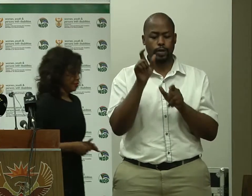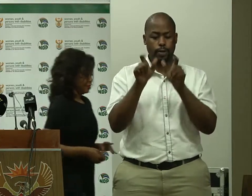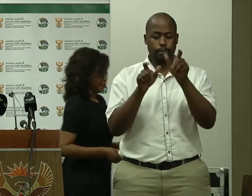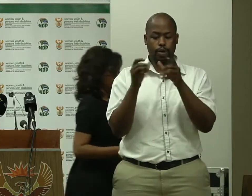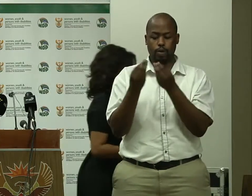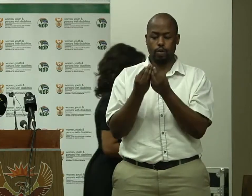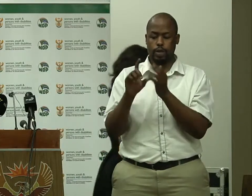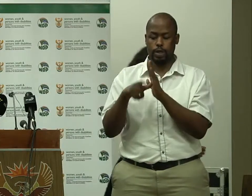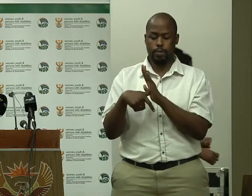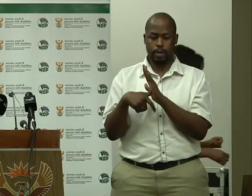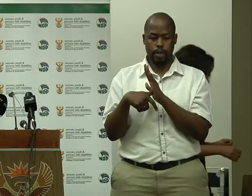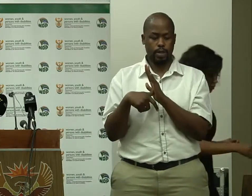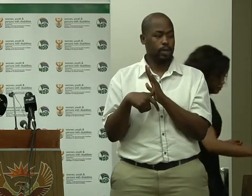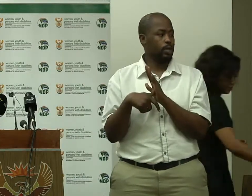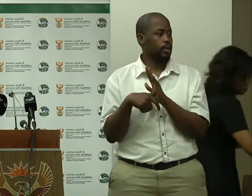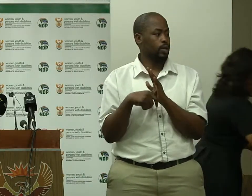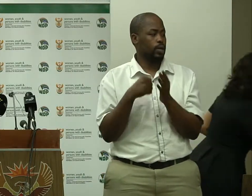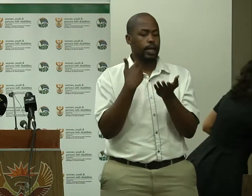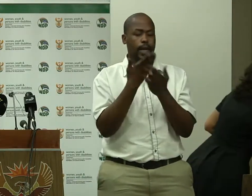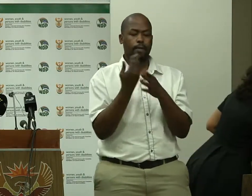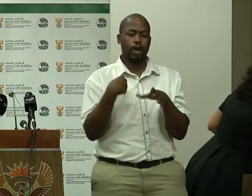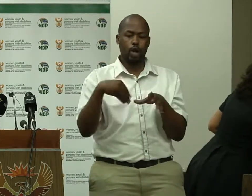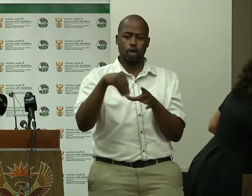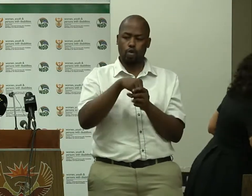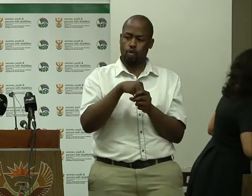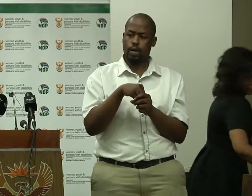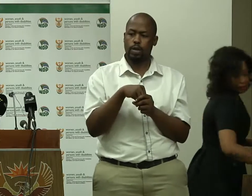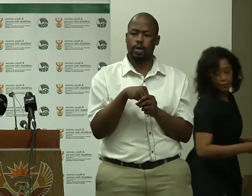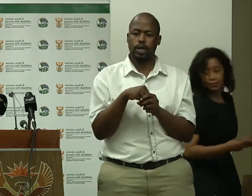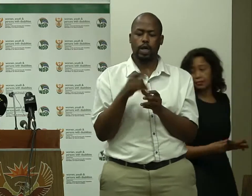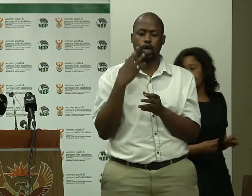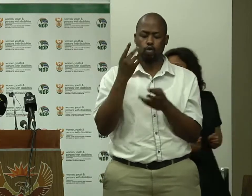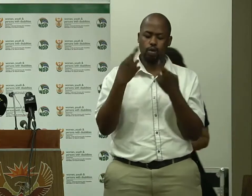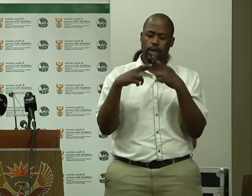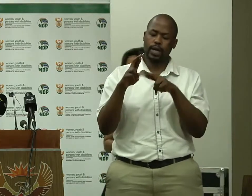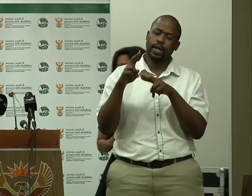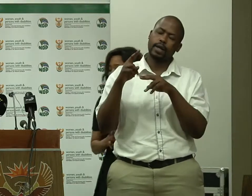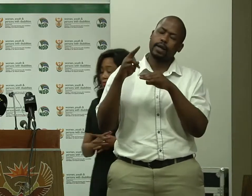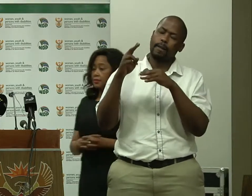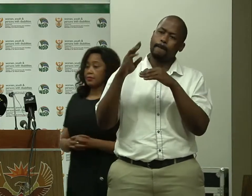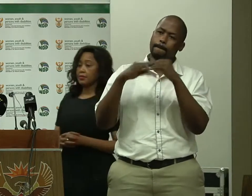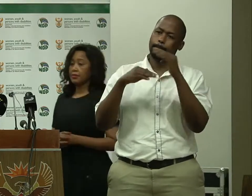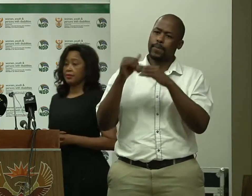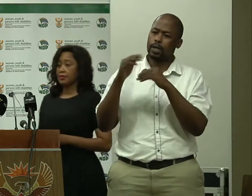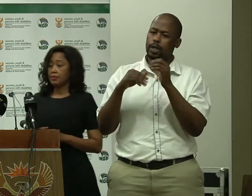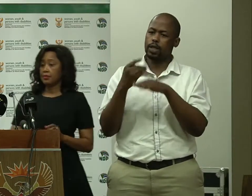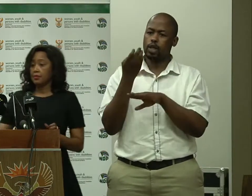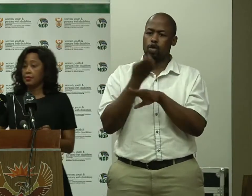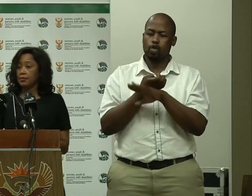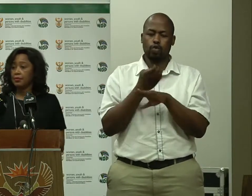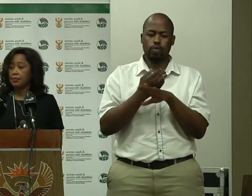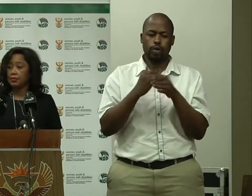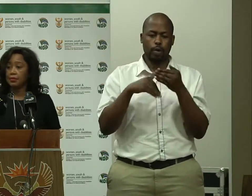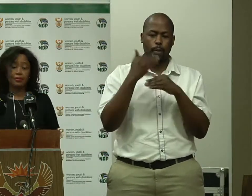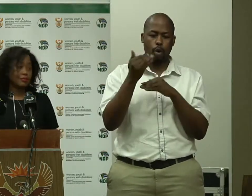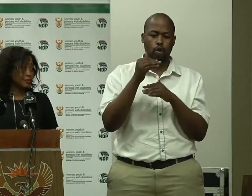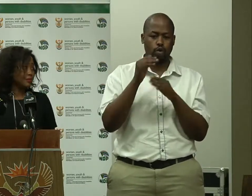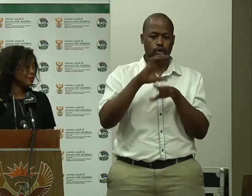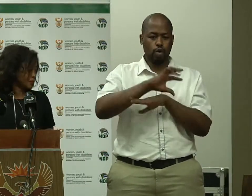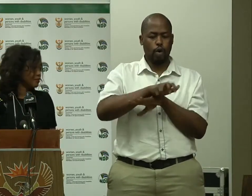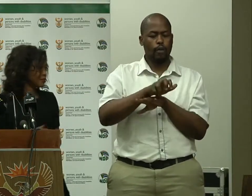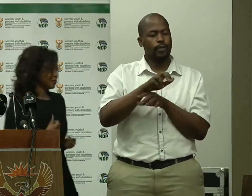with disabilities can be included as we rebuild the economy during and post-COVID-19?